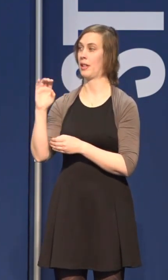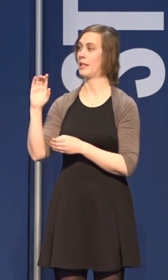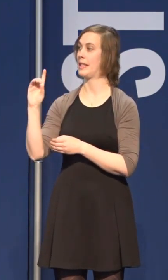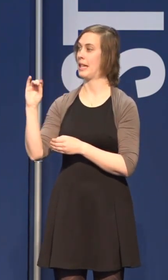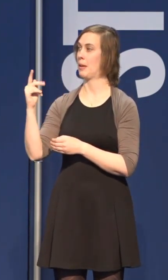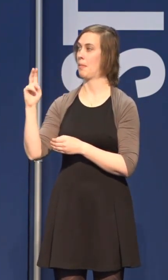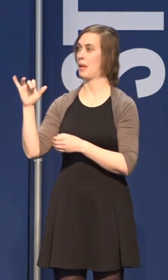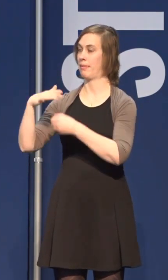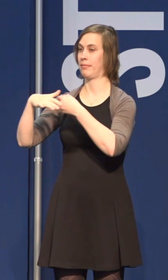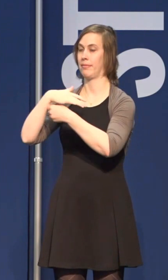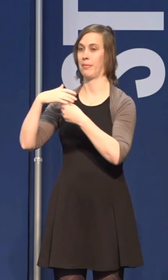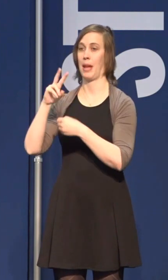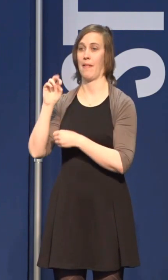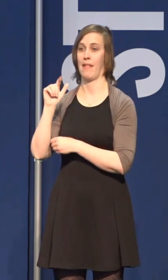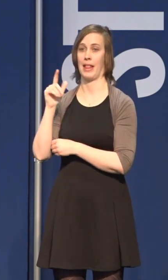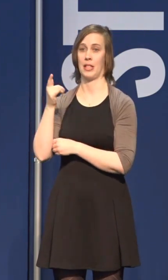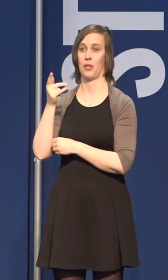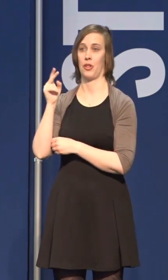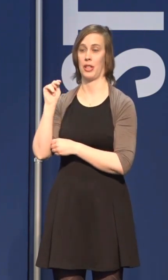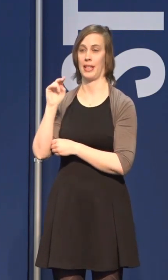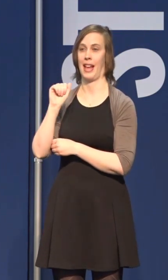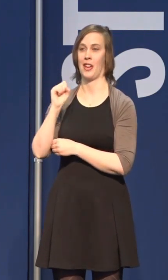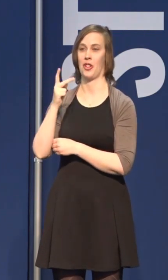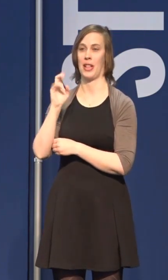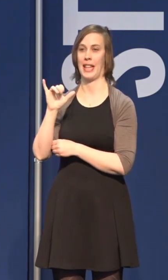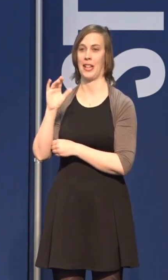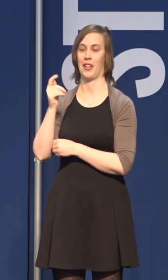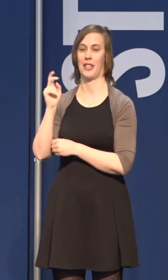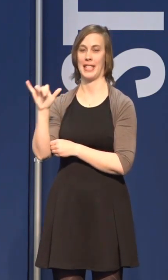valedictorian, Ashley Carty.